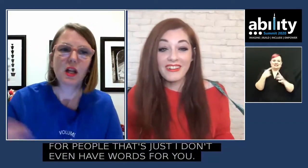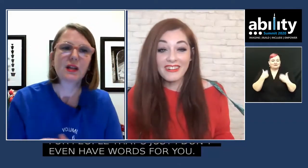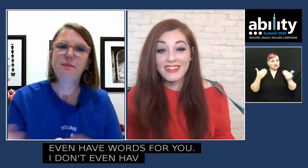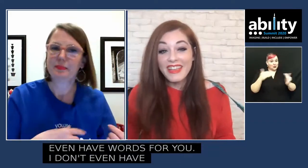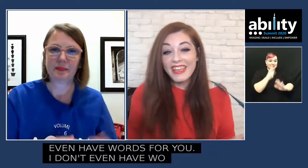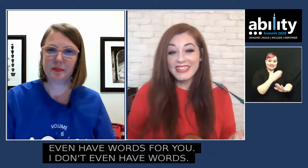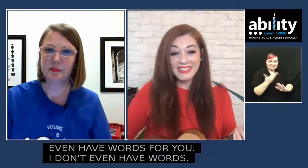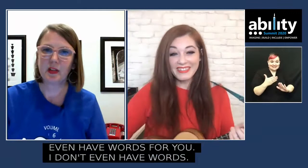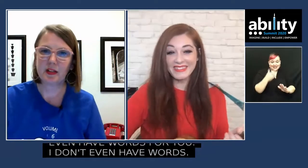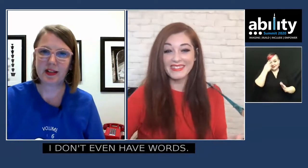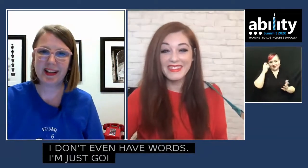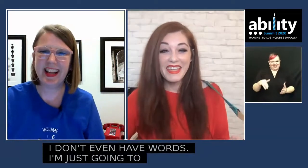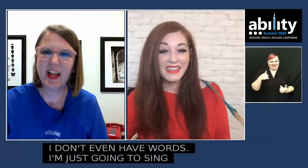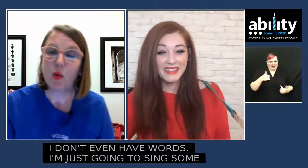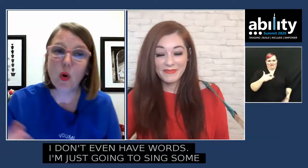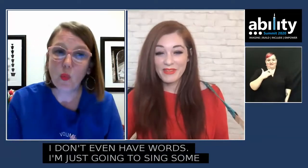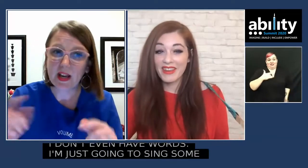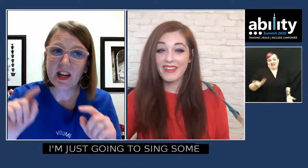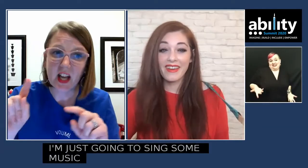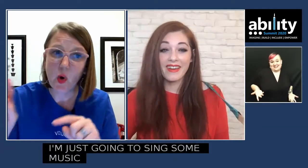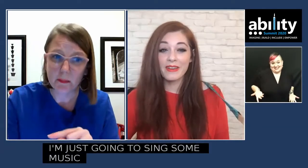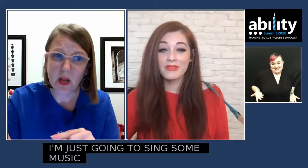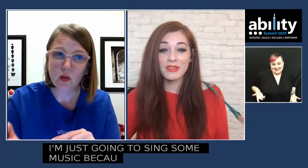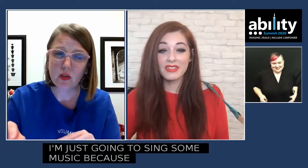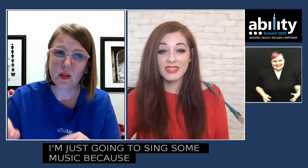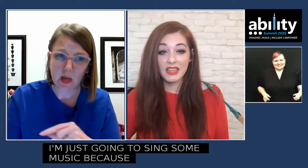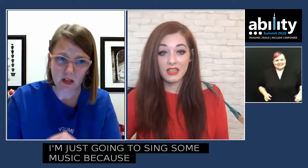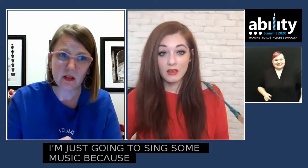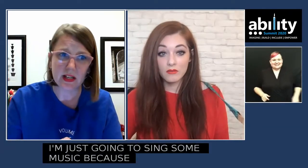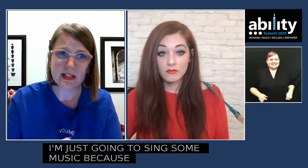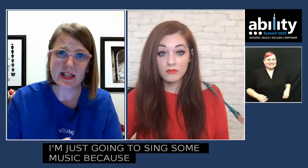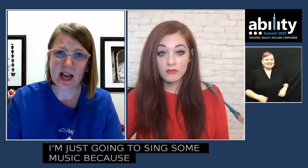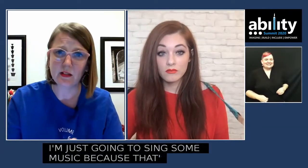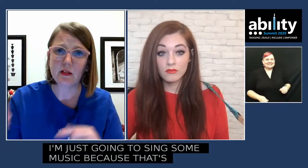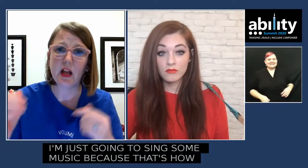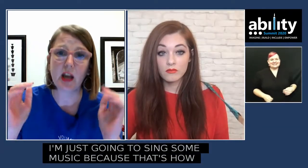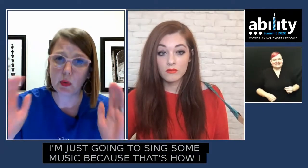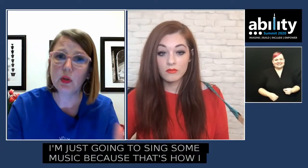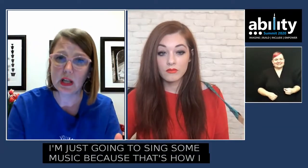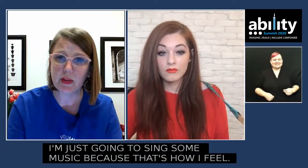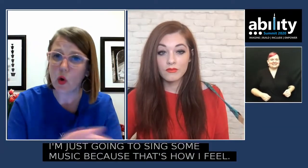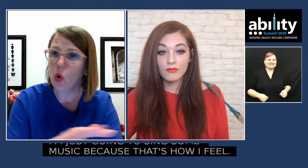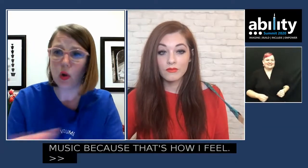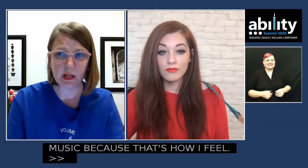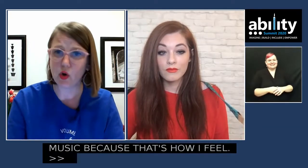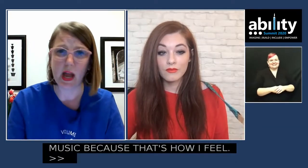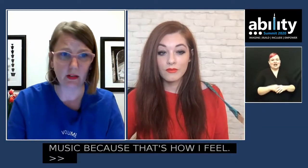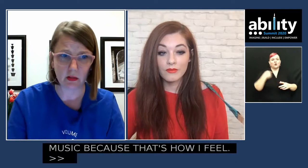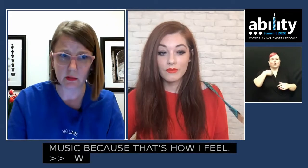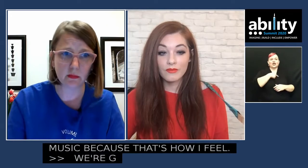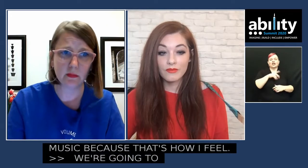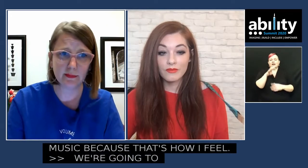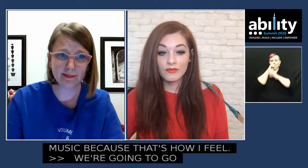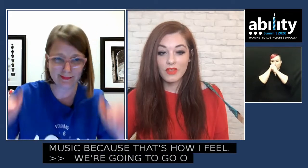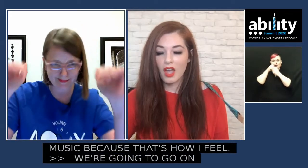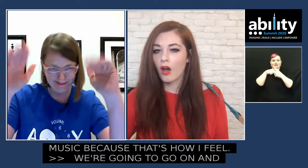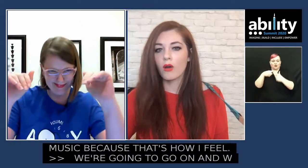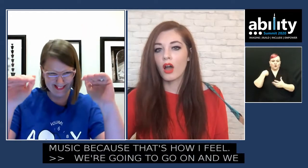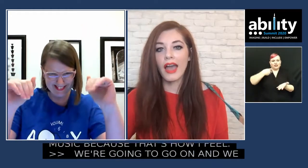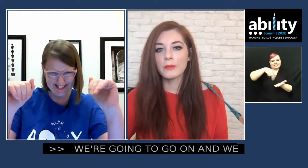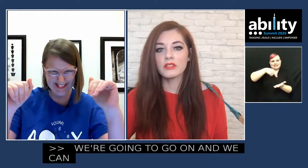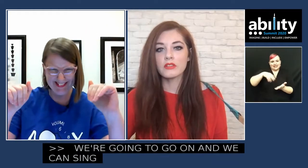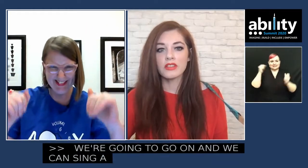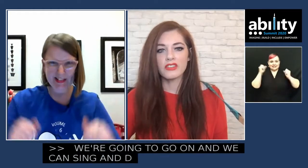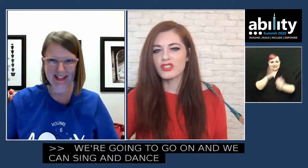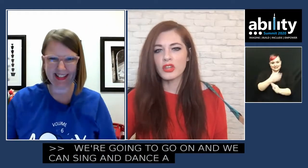how I feel. Well, we're going to go on so that we can sing and dance, and I will leave it all in your hands.